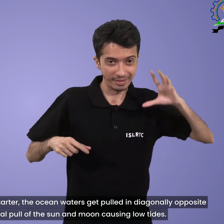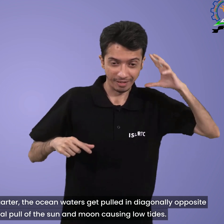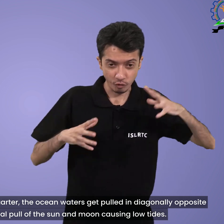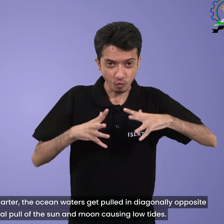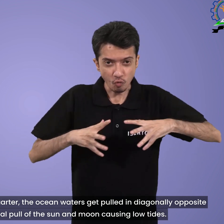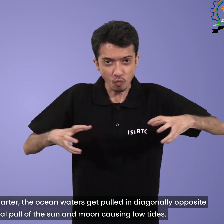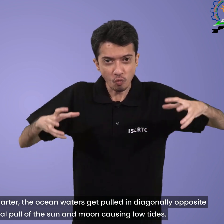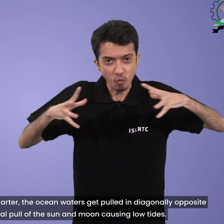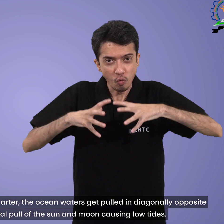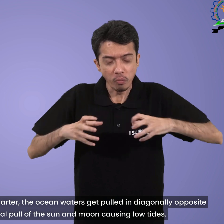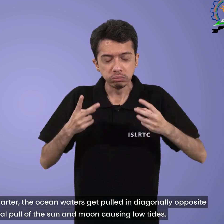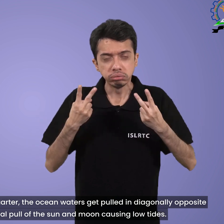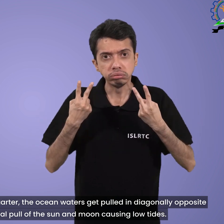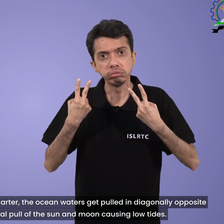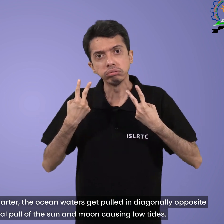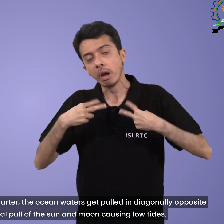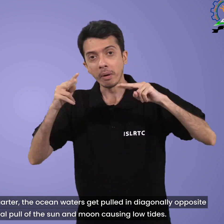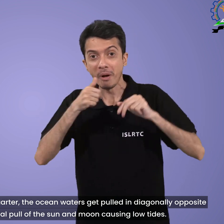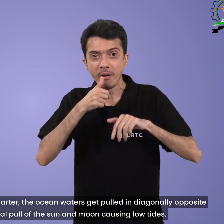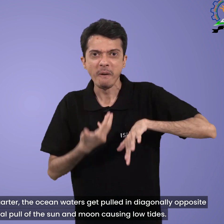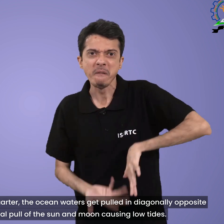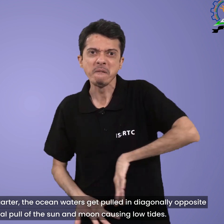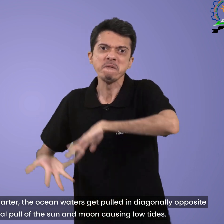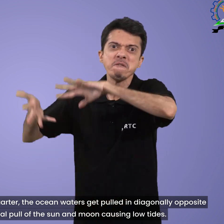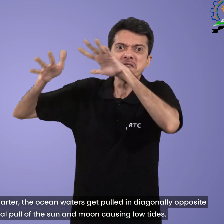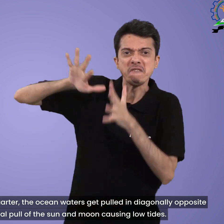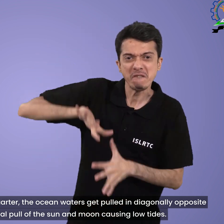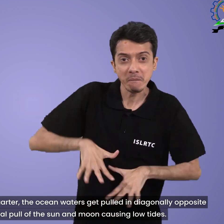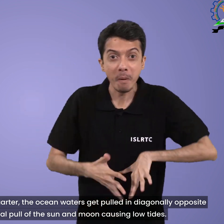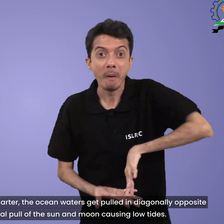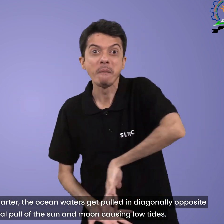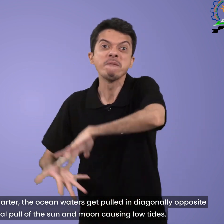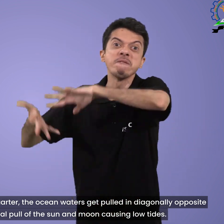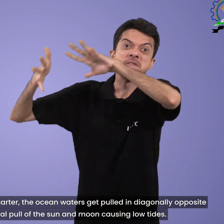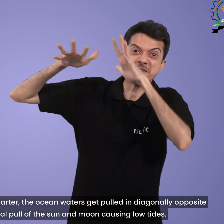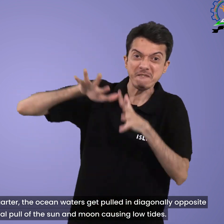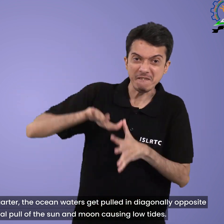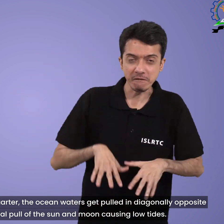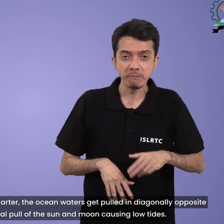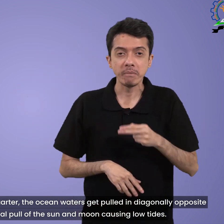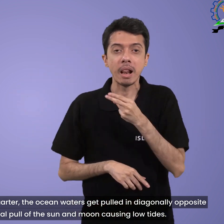the gravitational pull of the sun and moon, causing low tides.